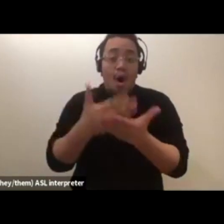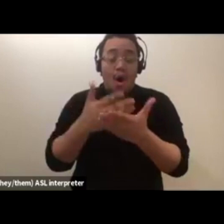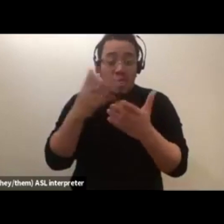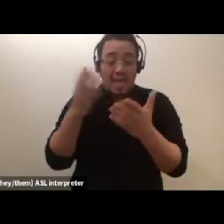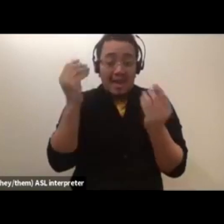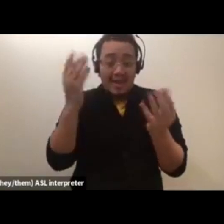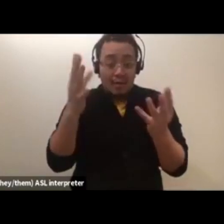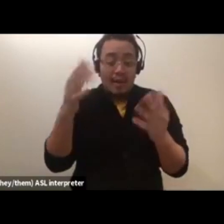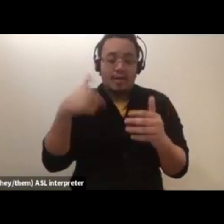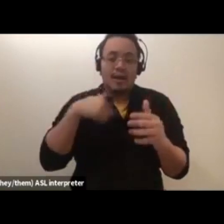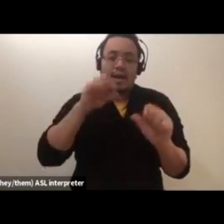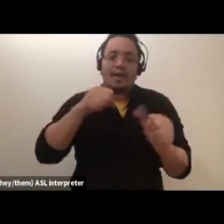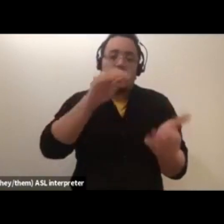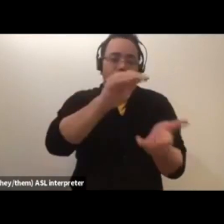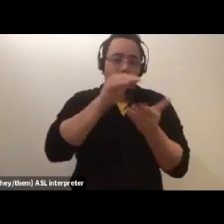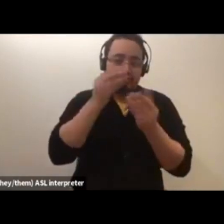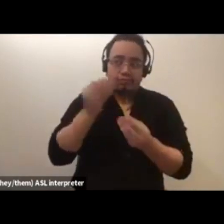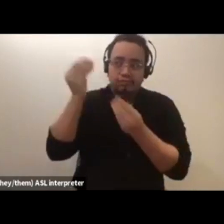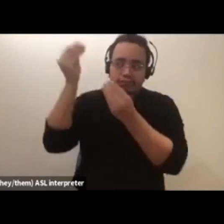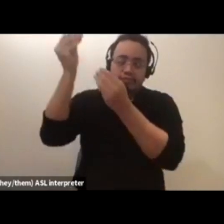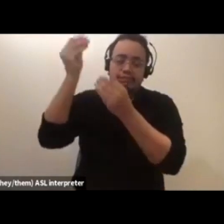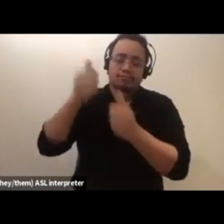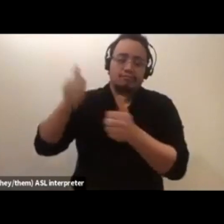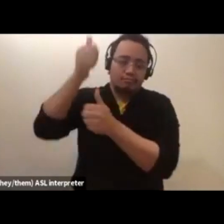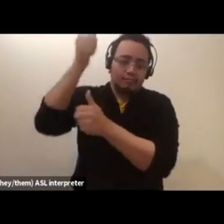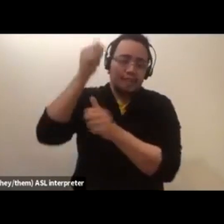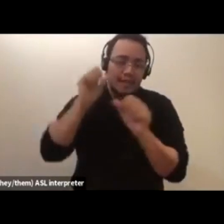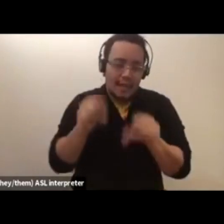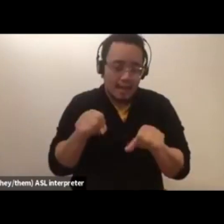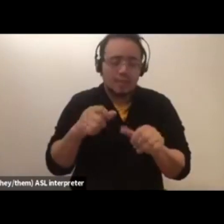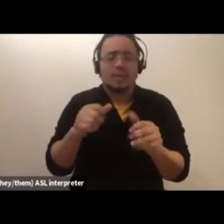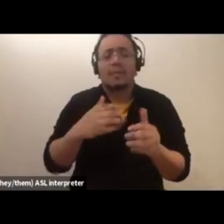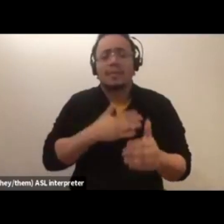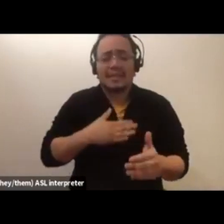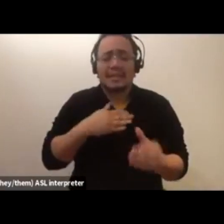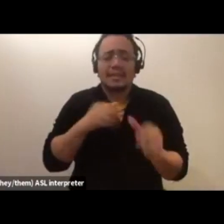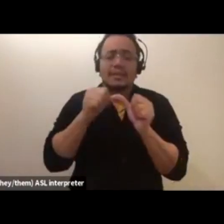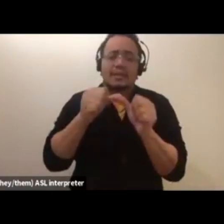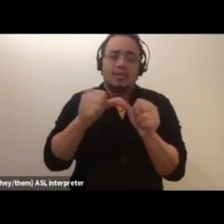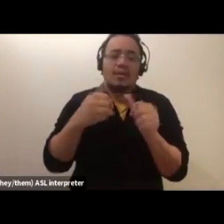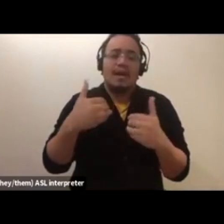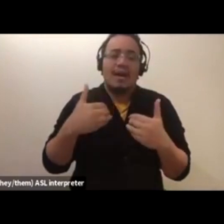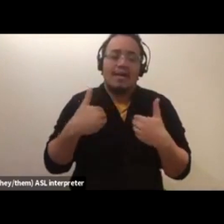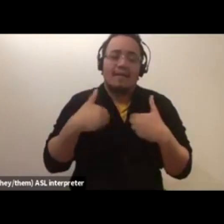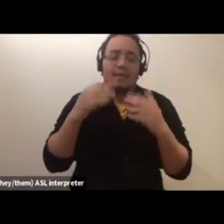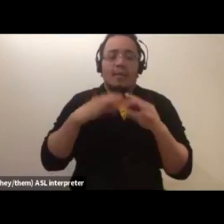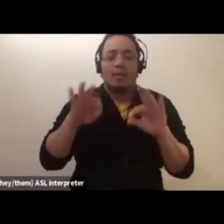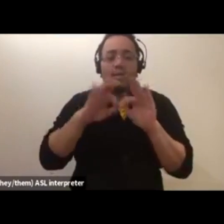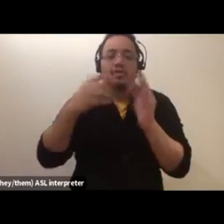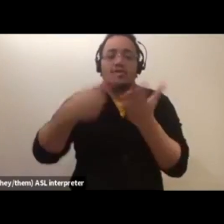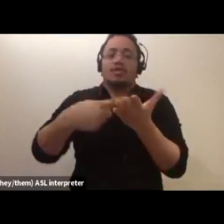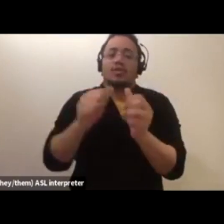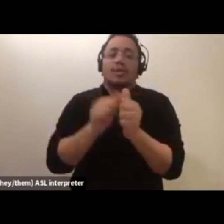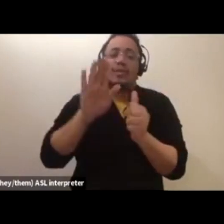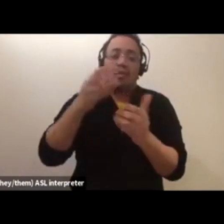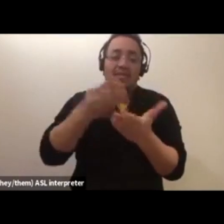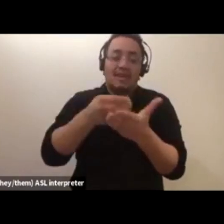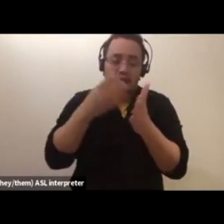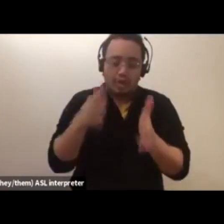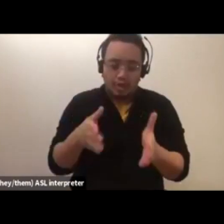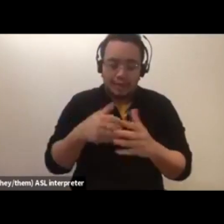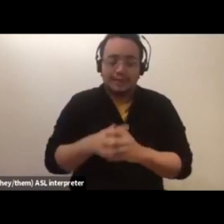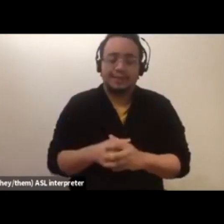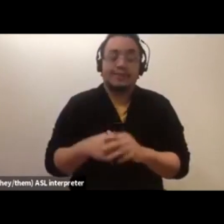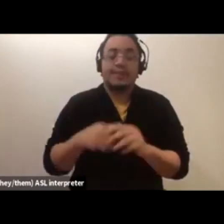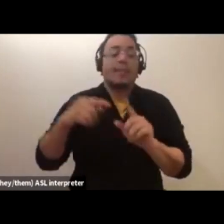conversations with your funders. As far as our medical access, so as I mentioned before, it